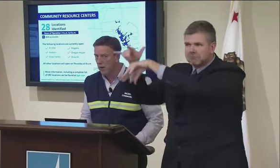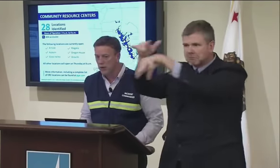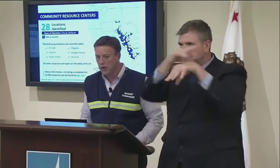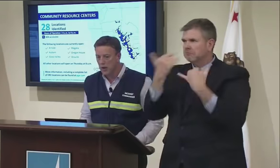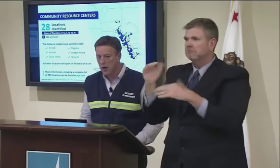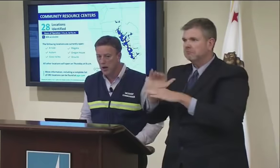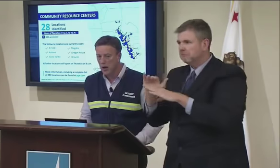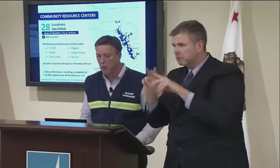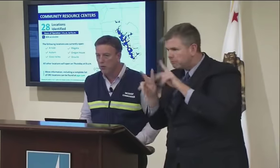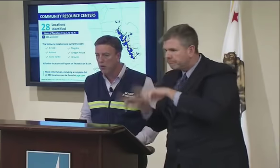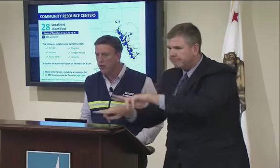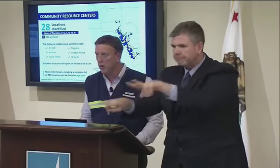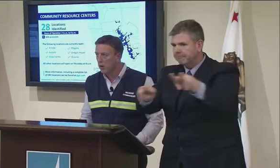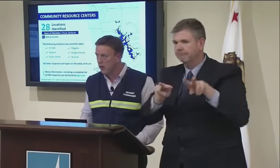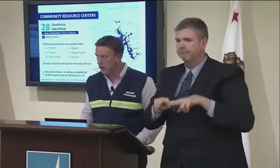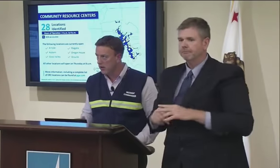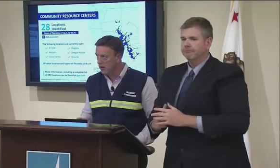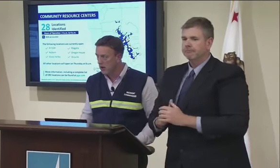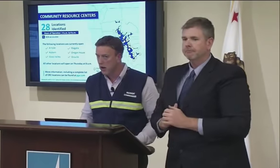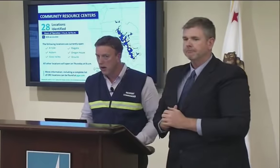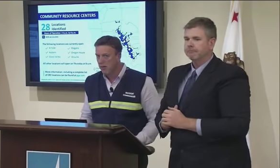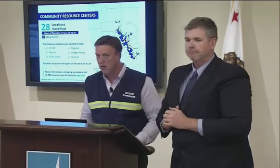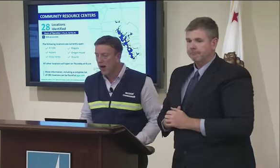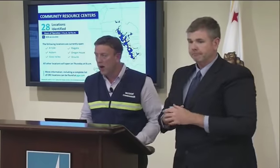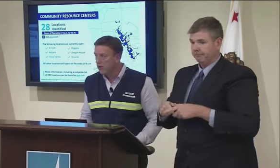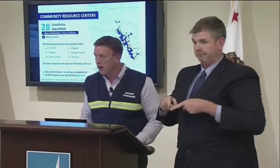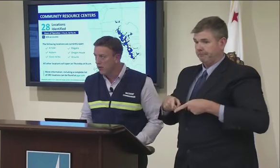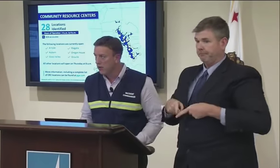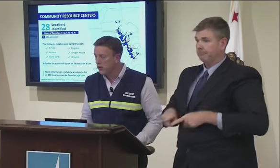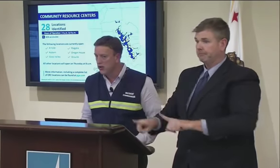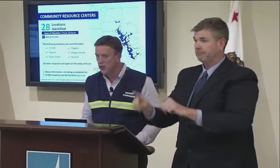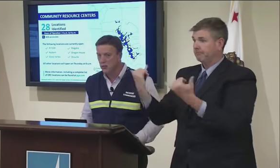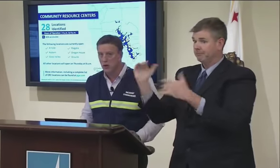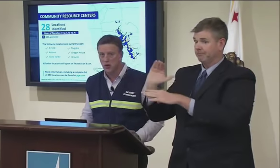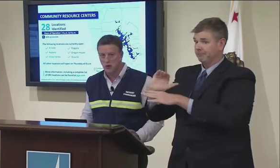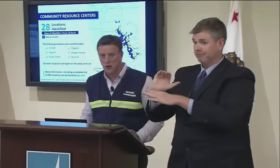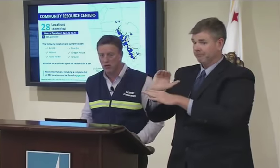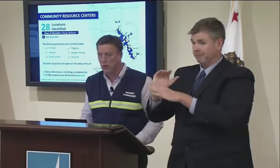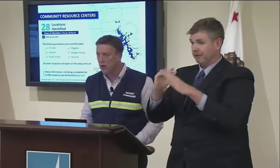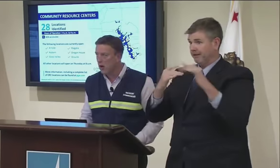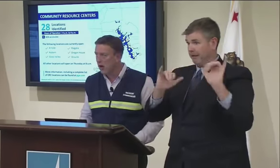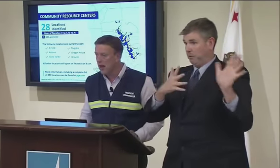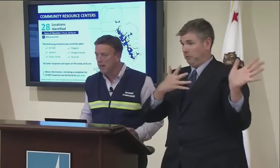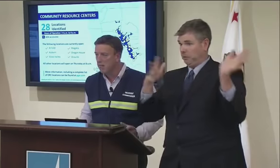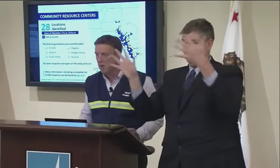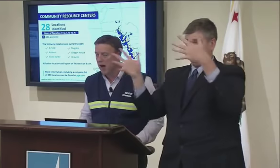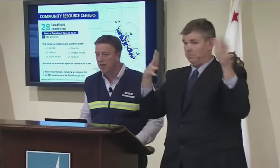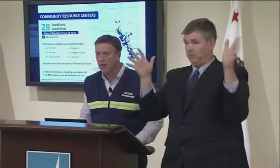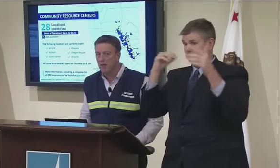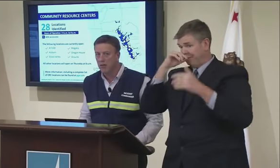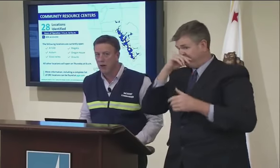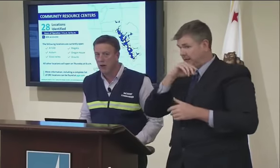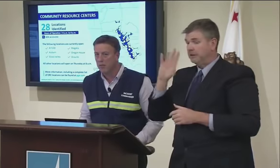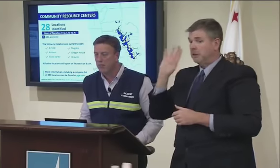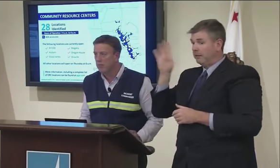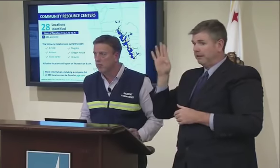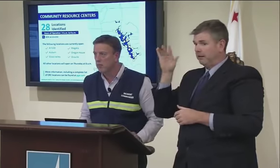overnight hours. We believe that we can fly our transmission system and just look for any